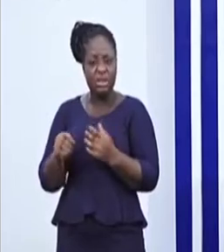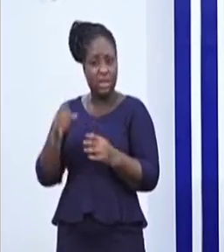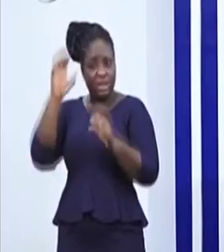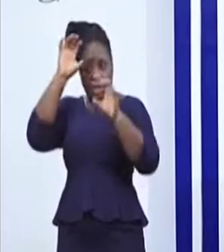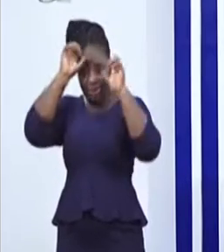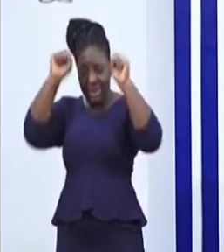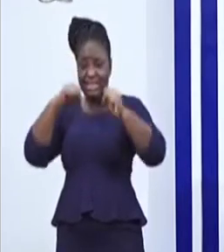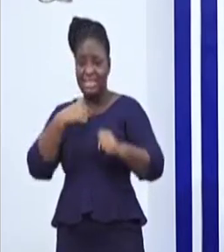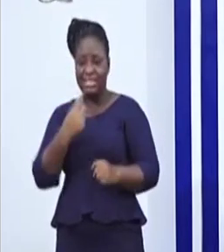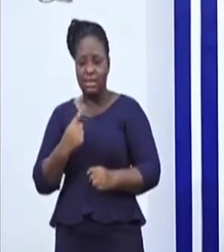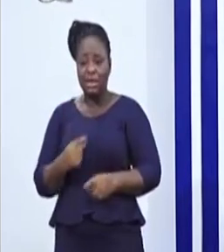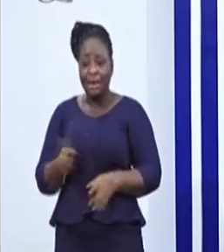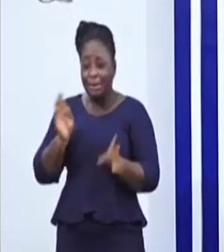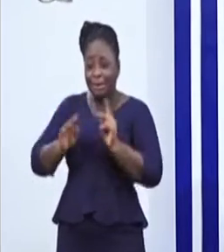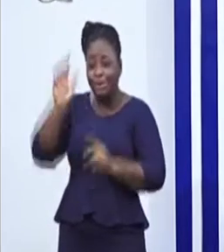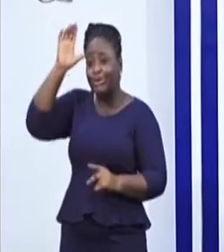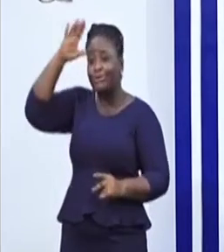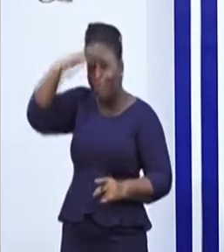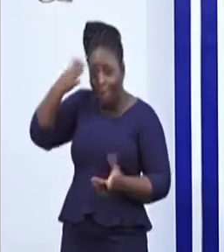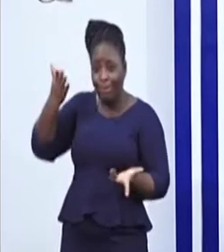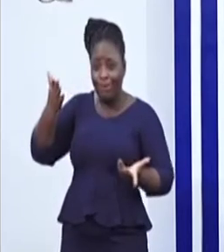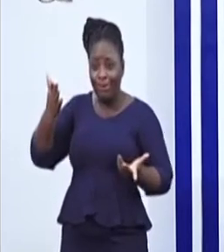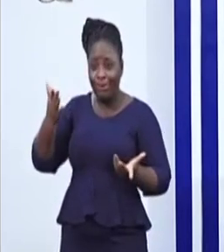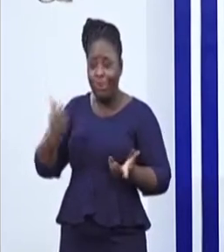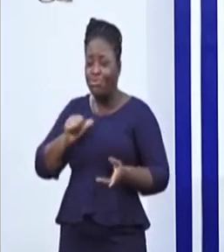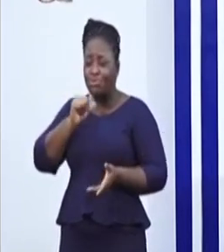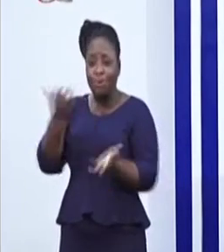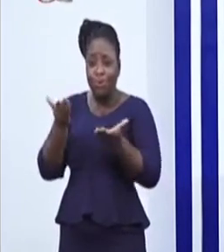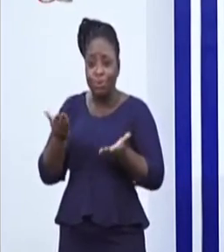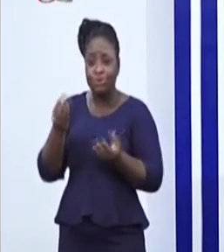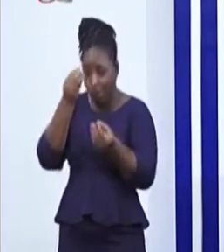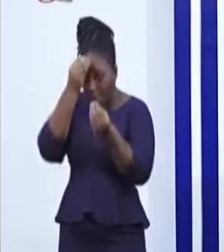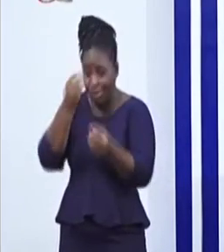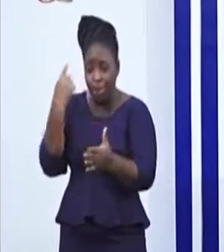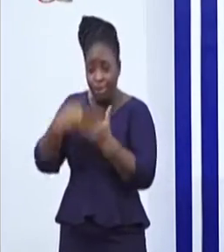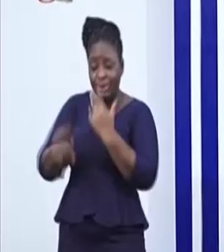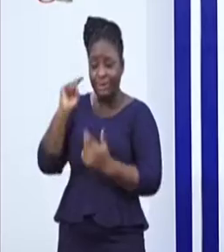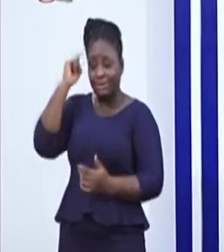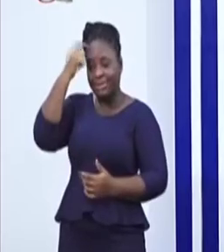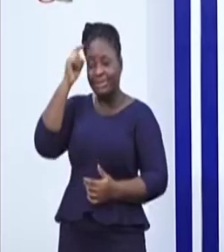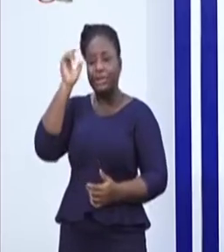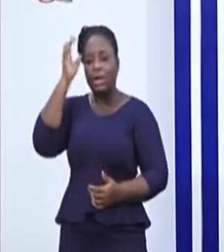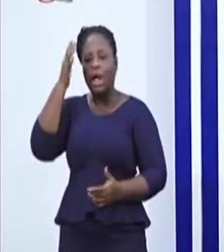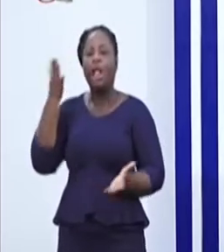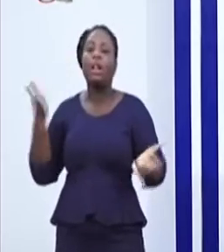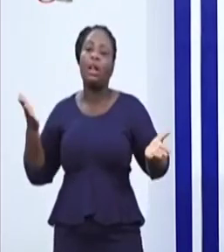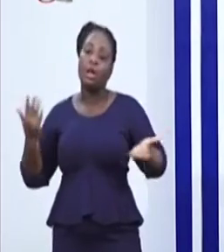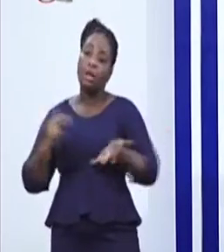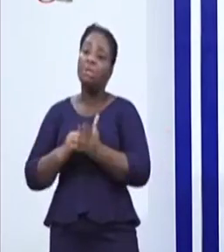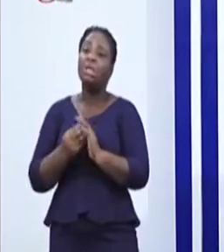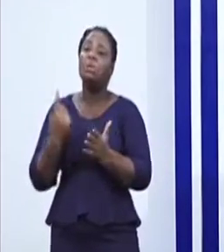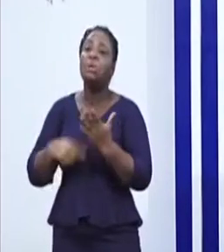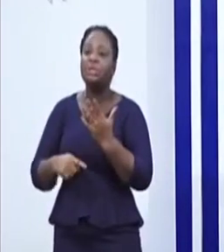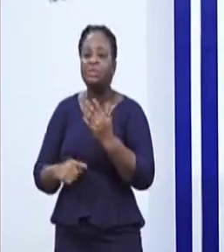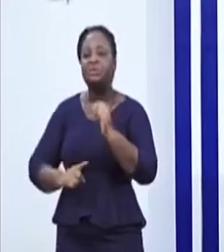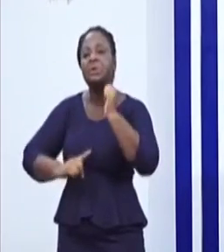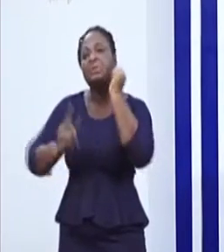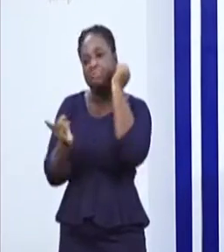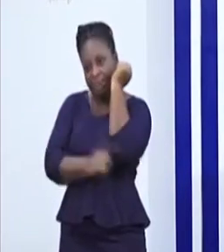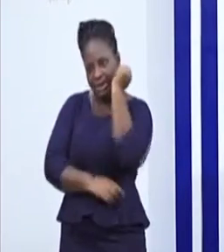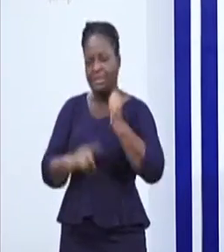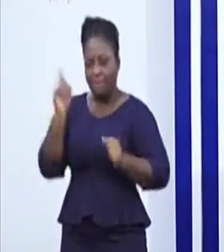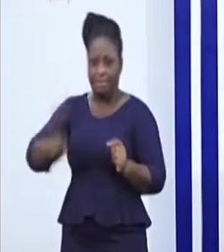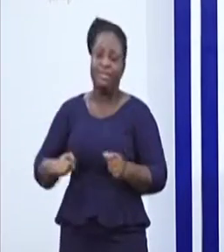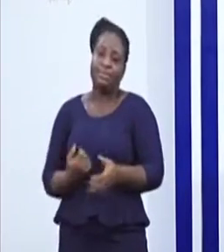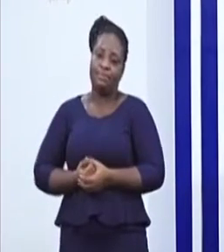for these recalcitrant people who are failing to comply, the message is that you are going to be dealt with in accordance with the